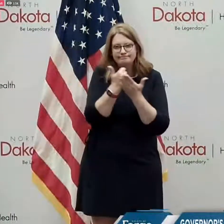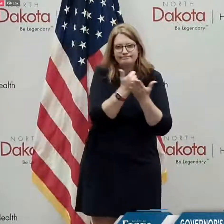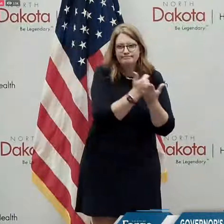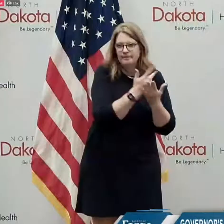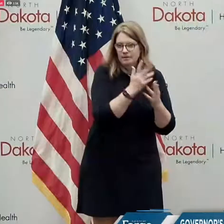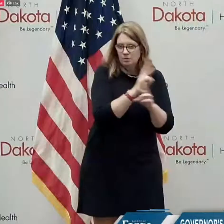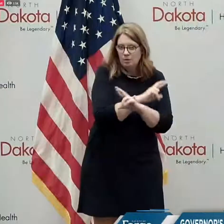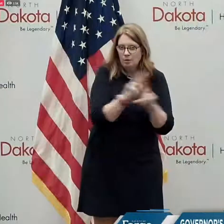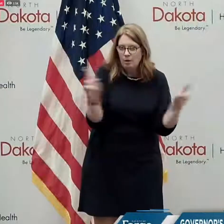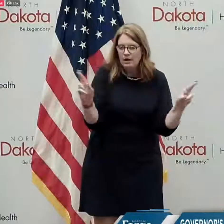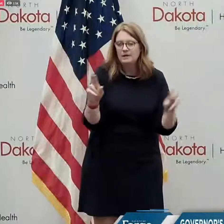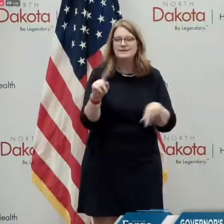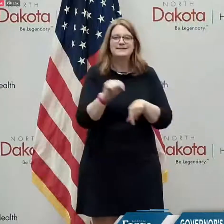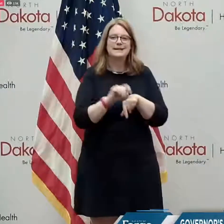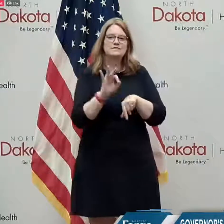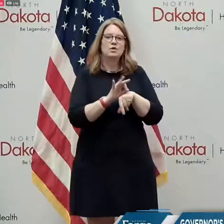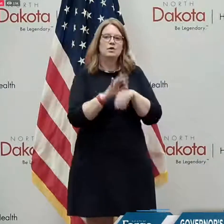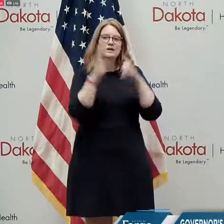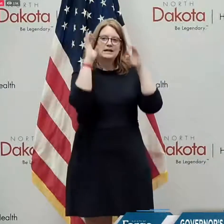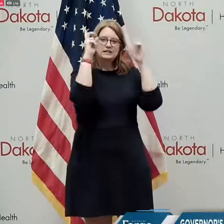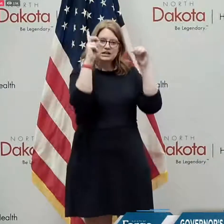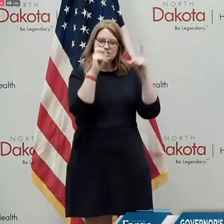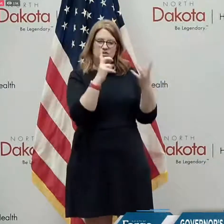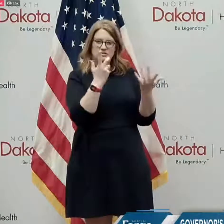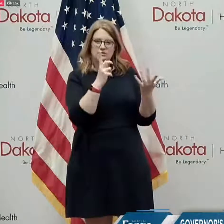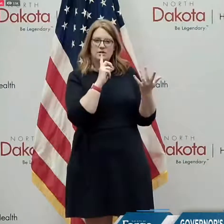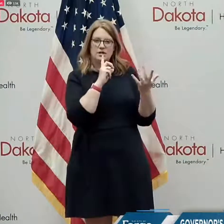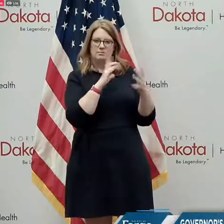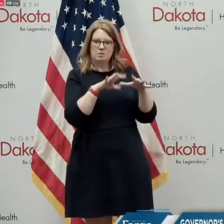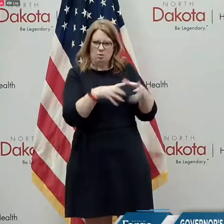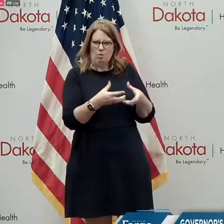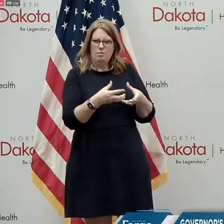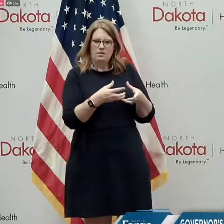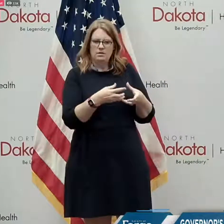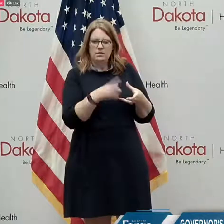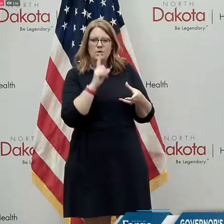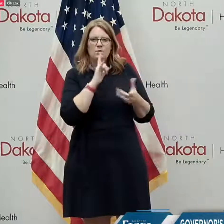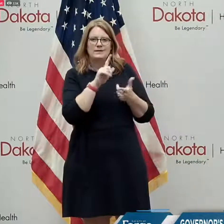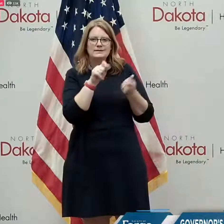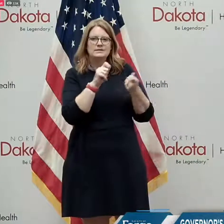force education and outreach subgroup is working on ways to target the 20 to